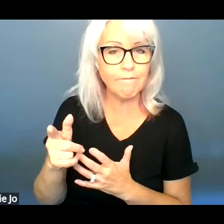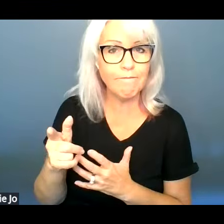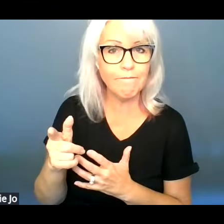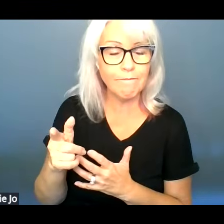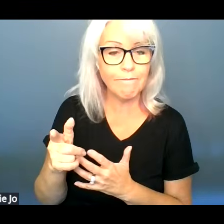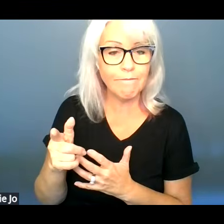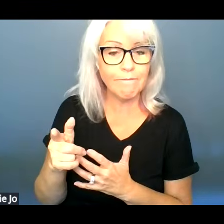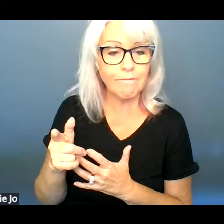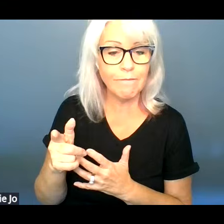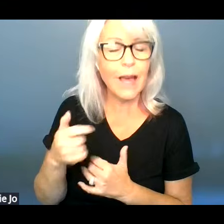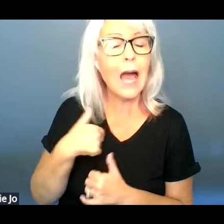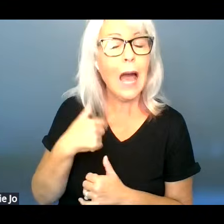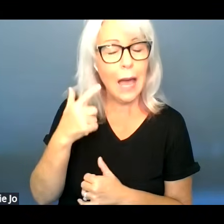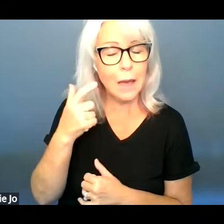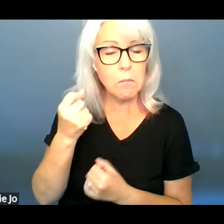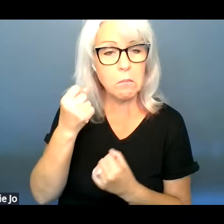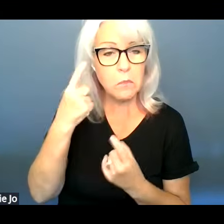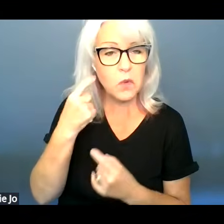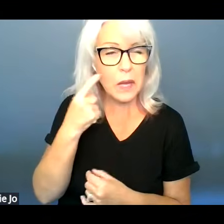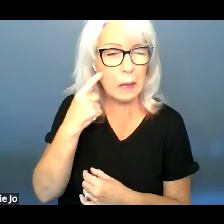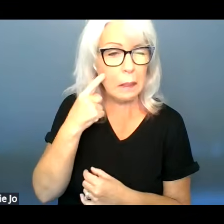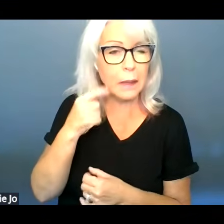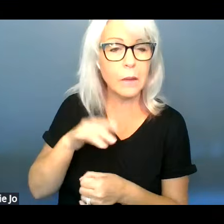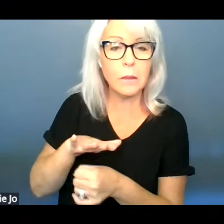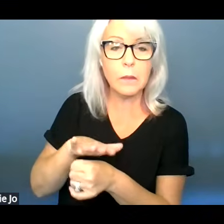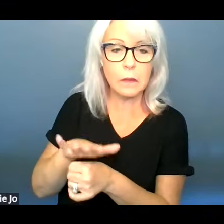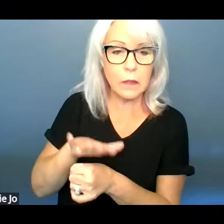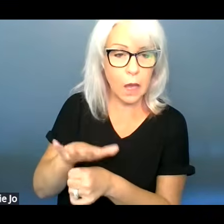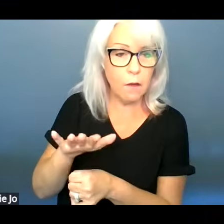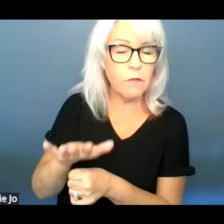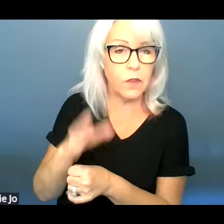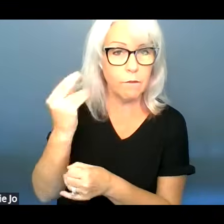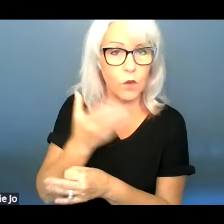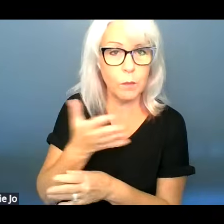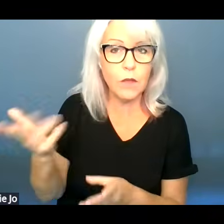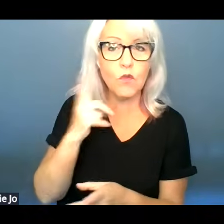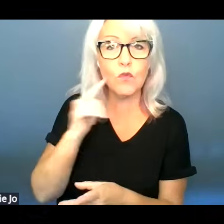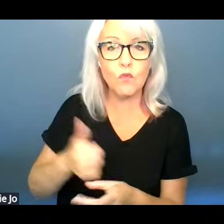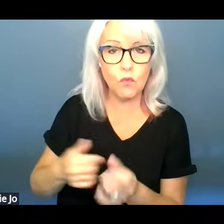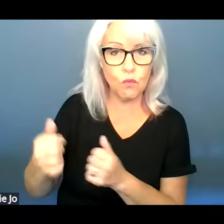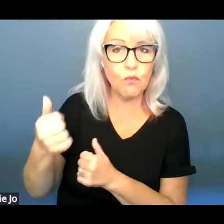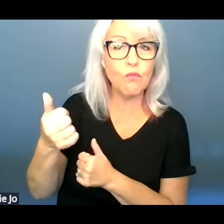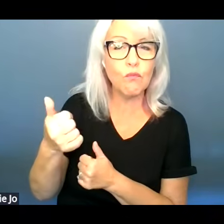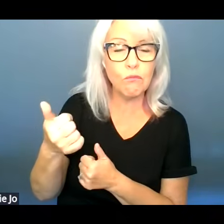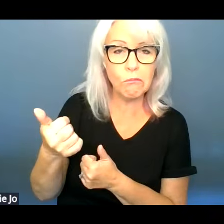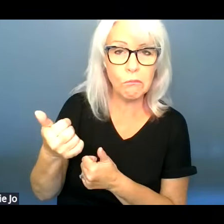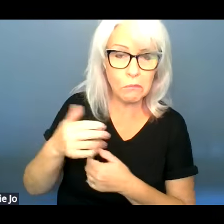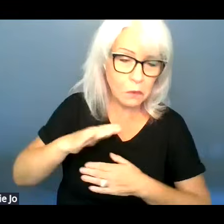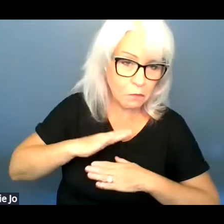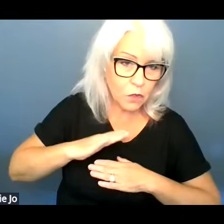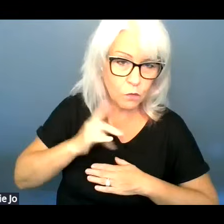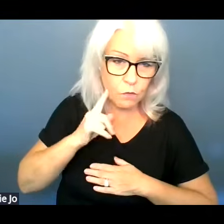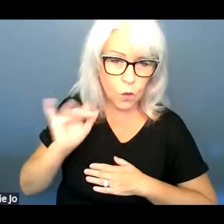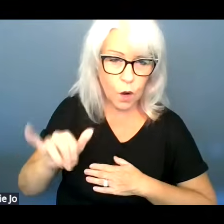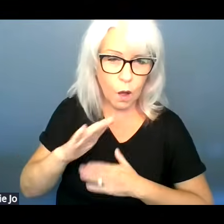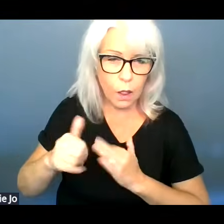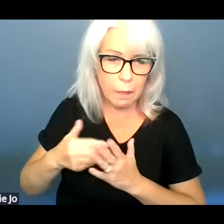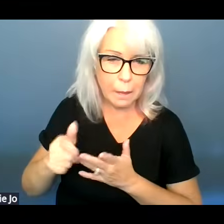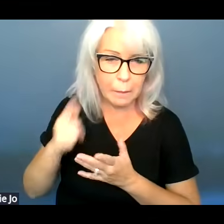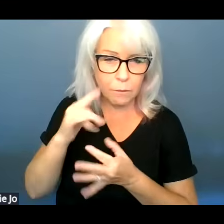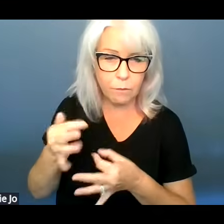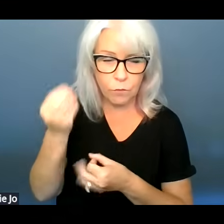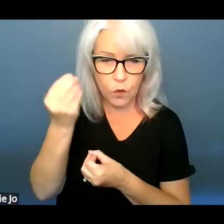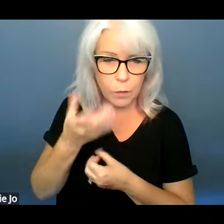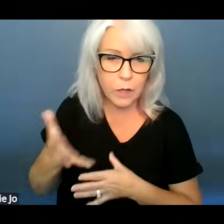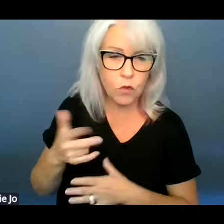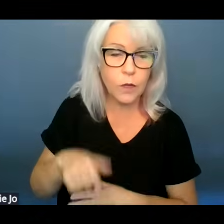sufficient information for the sponsor. Okay, so we're set. Thank you. Moving on, item number